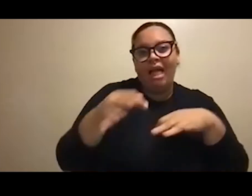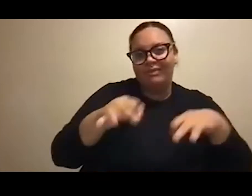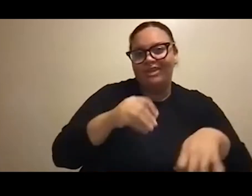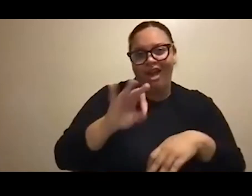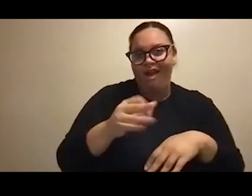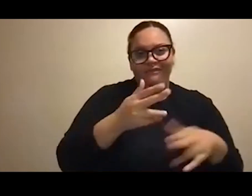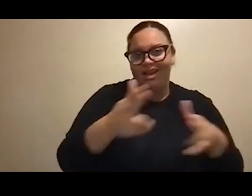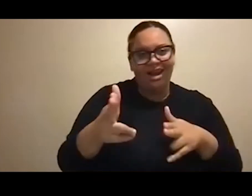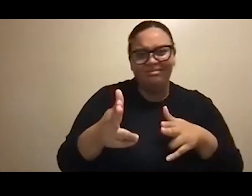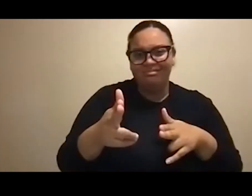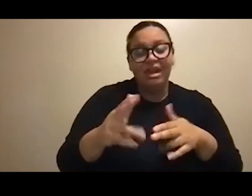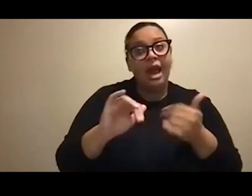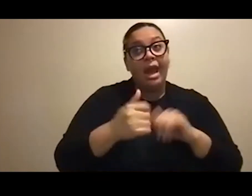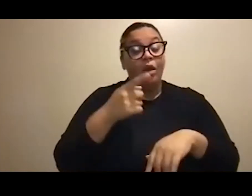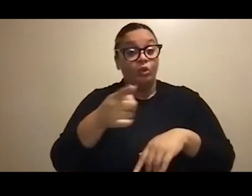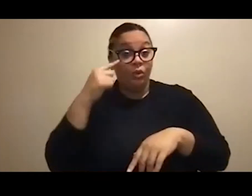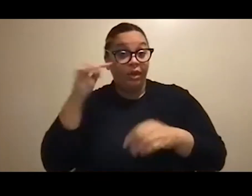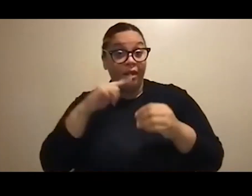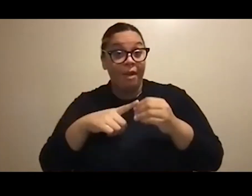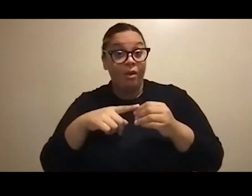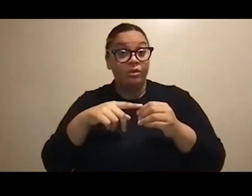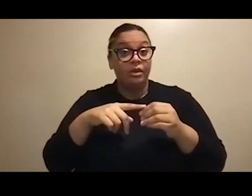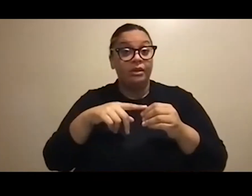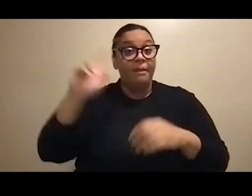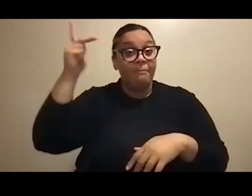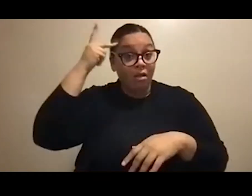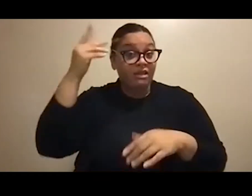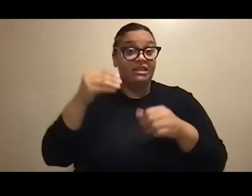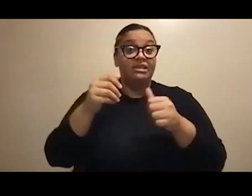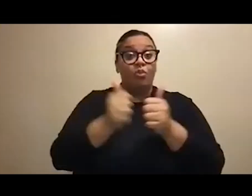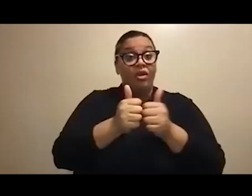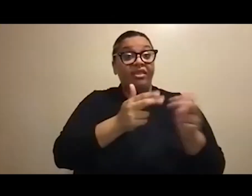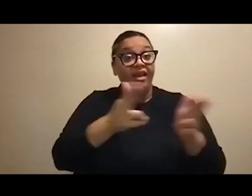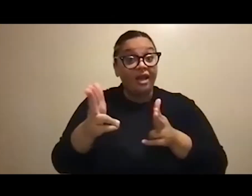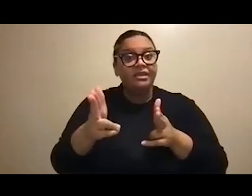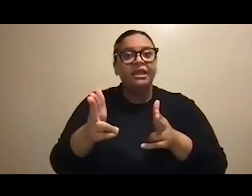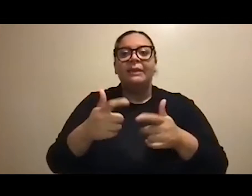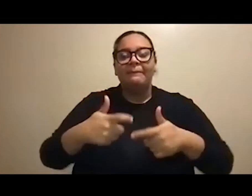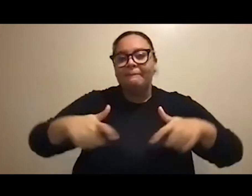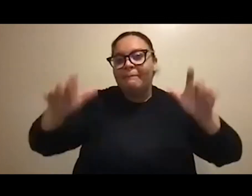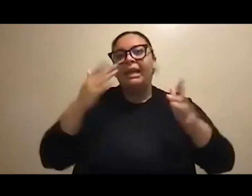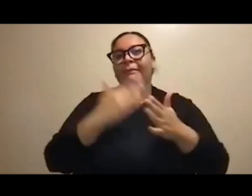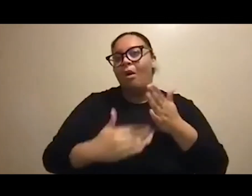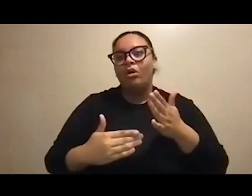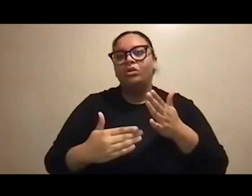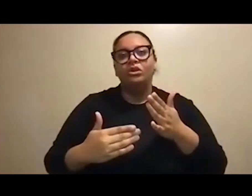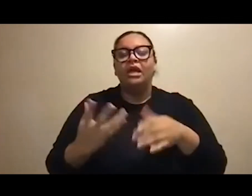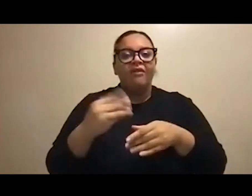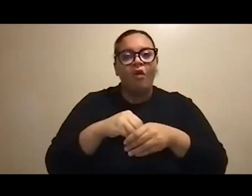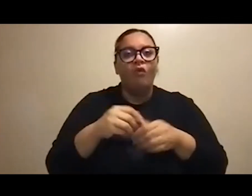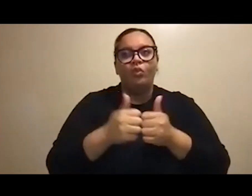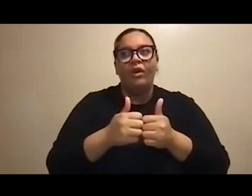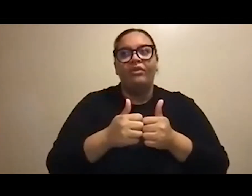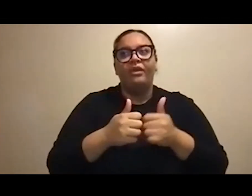about policy toward guns is largely shaped about how we feel or what we think about these